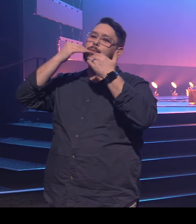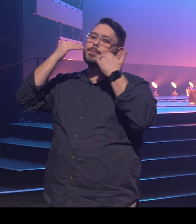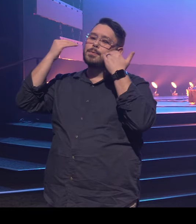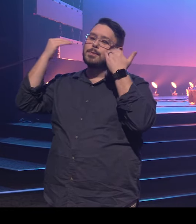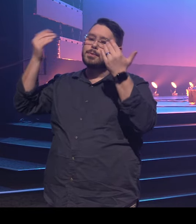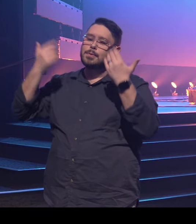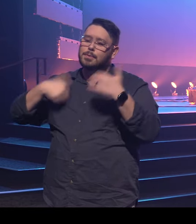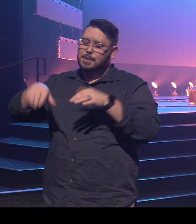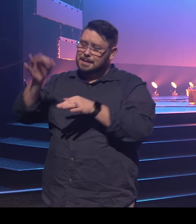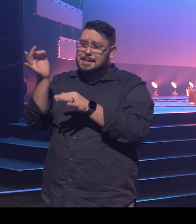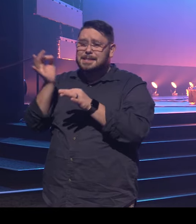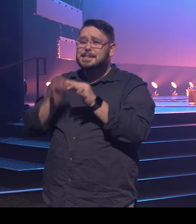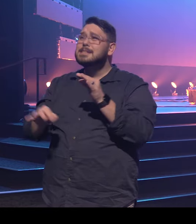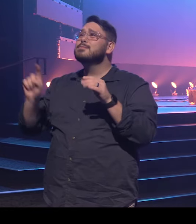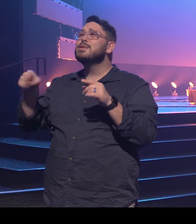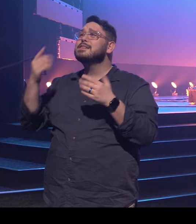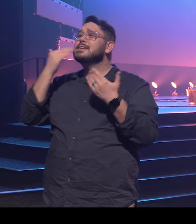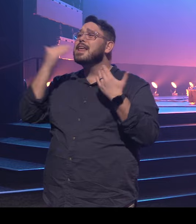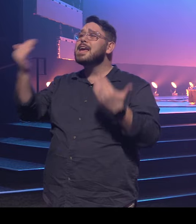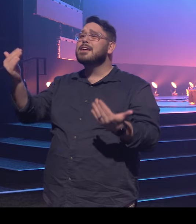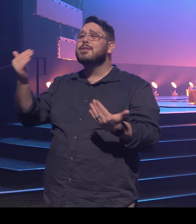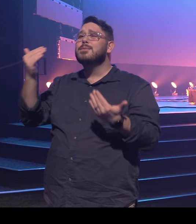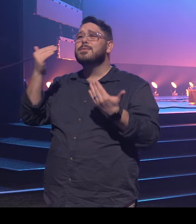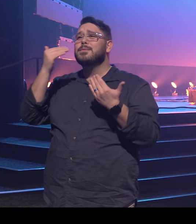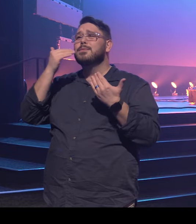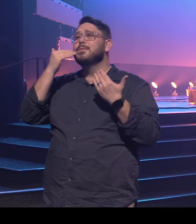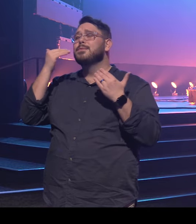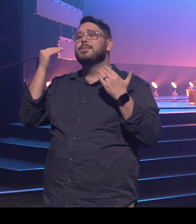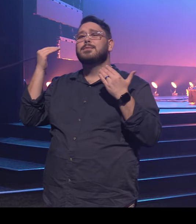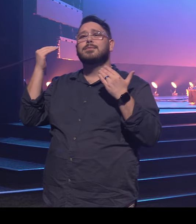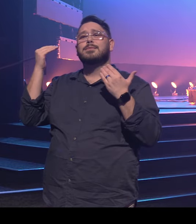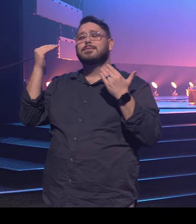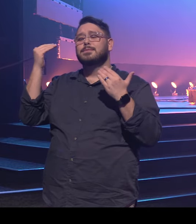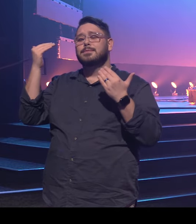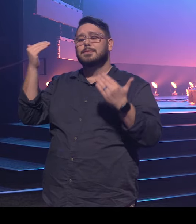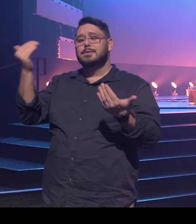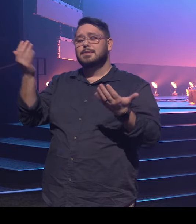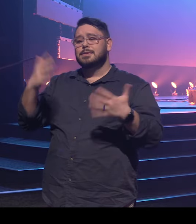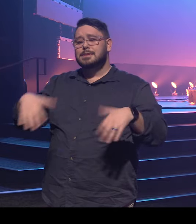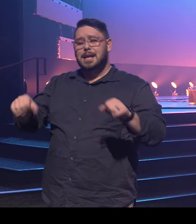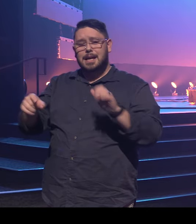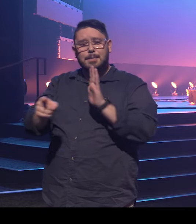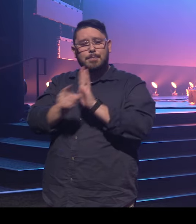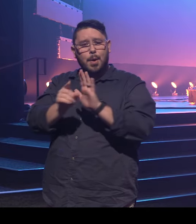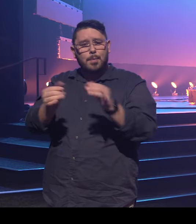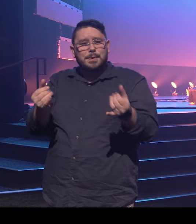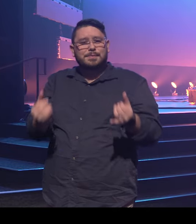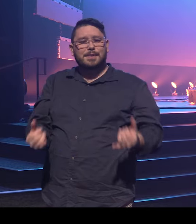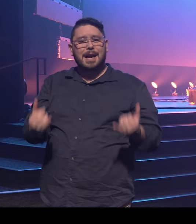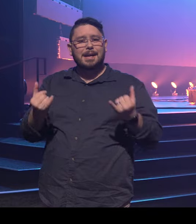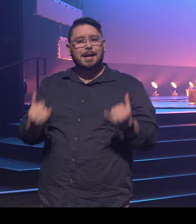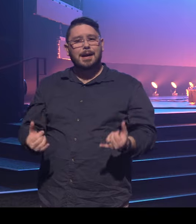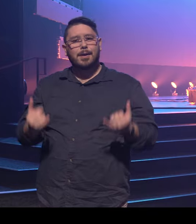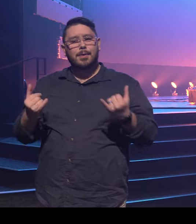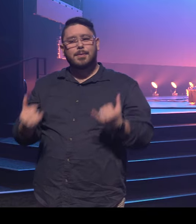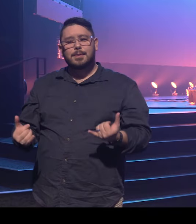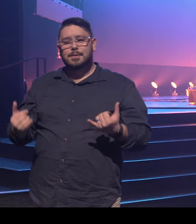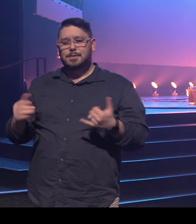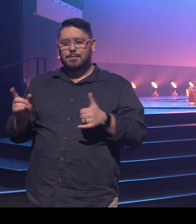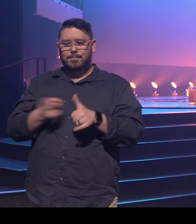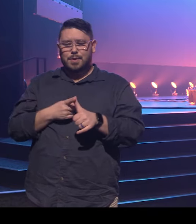Yes, we just want to thank you. Come on, let's just take a moment right now. Just first things